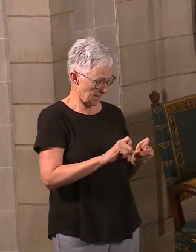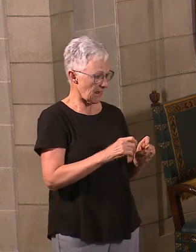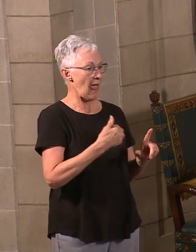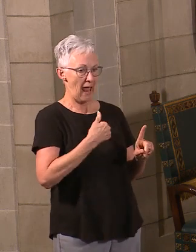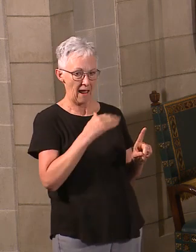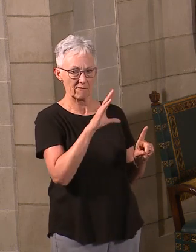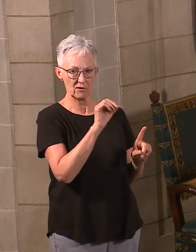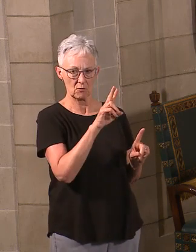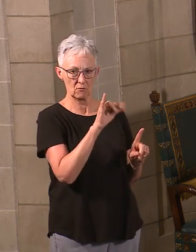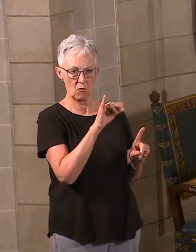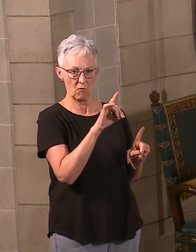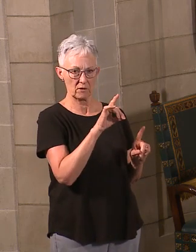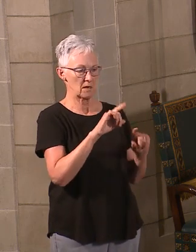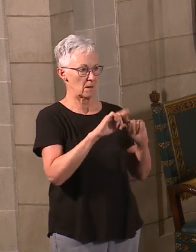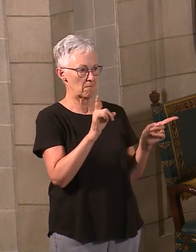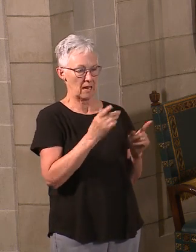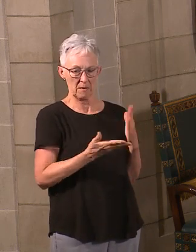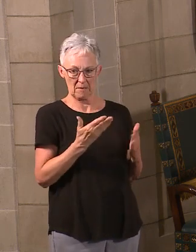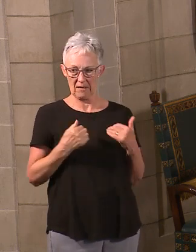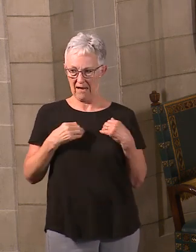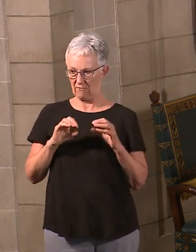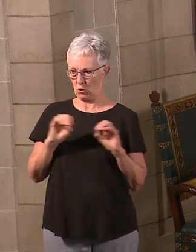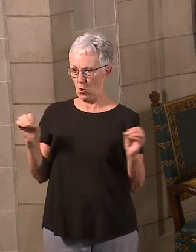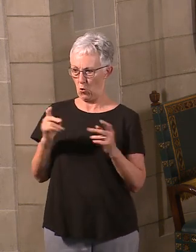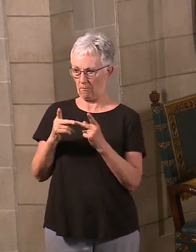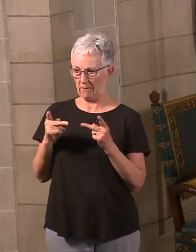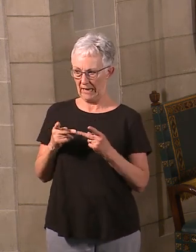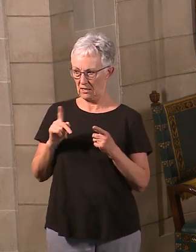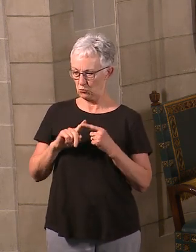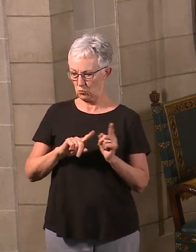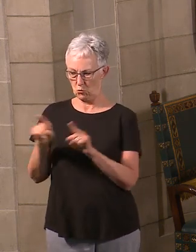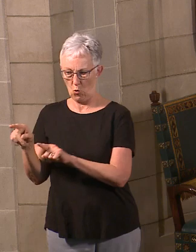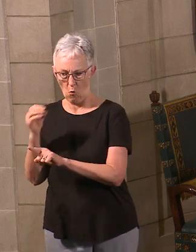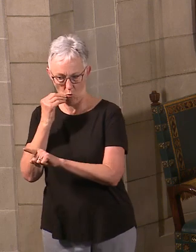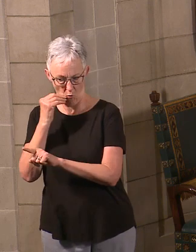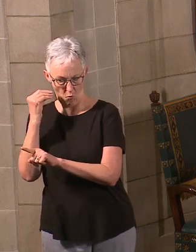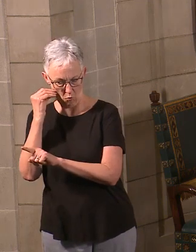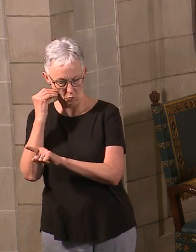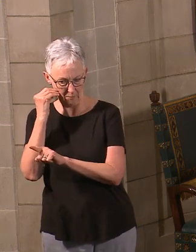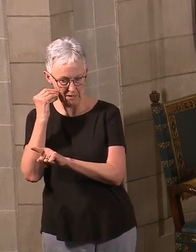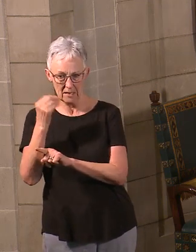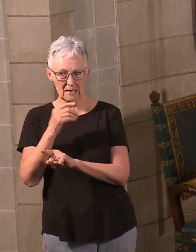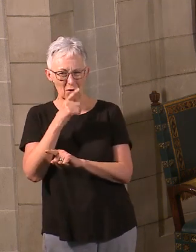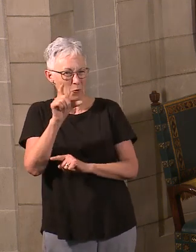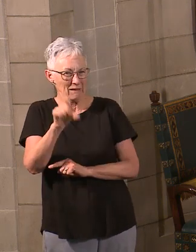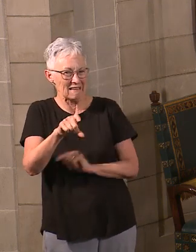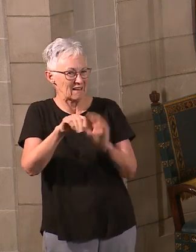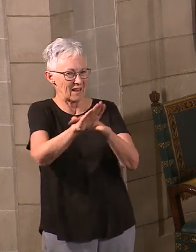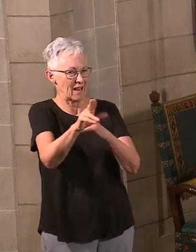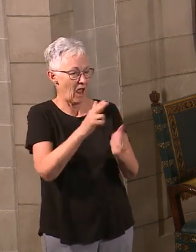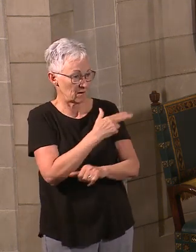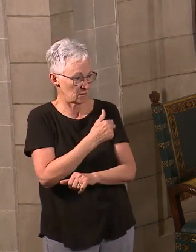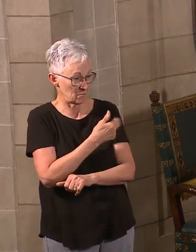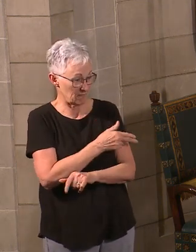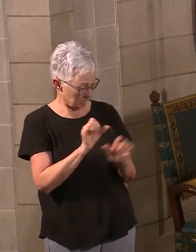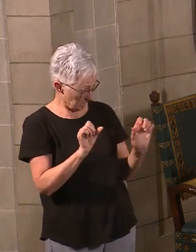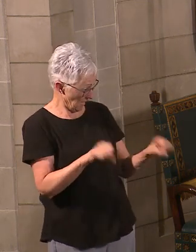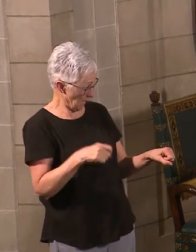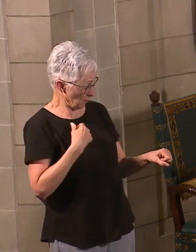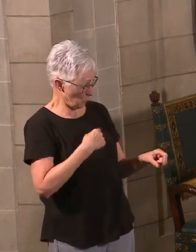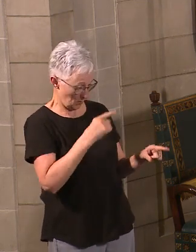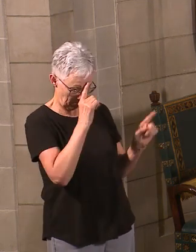living arrangements to be able to go back to. Can we make arrangements with motels or dorms or so forth? We are working